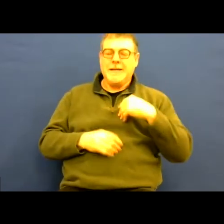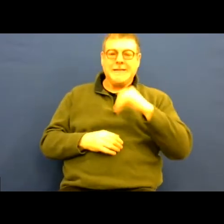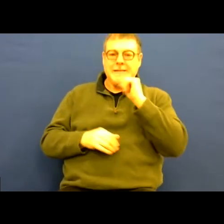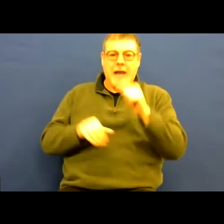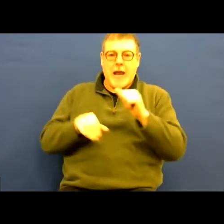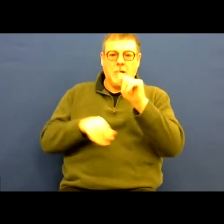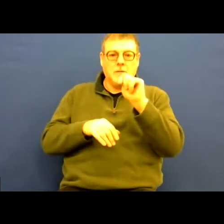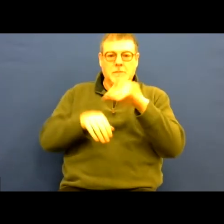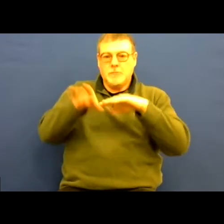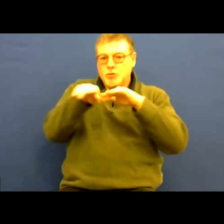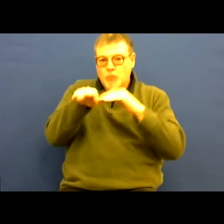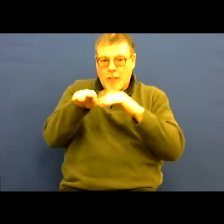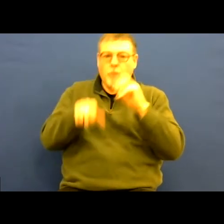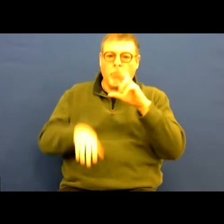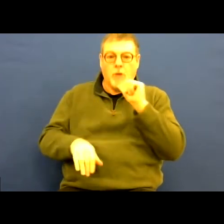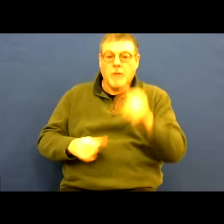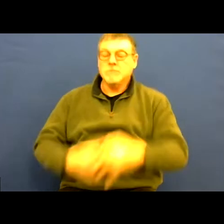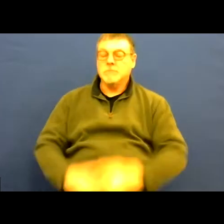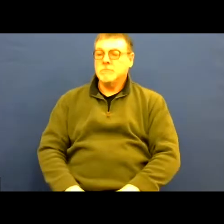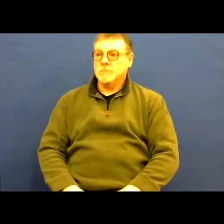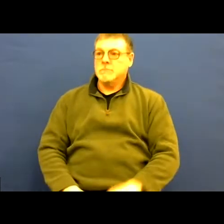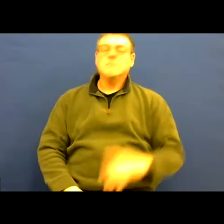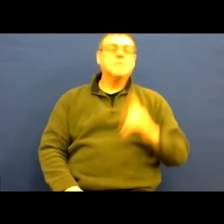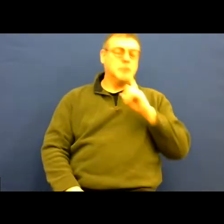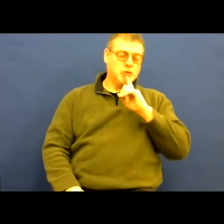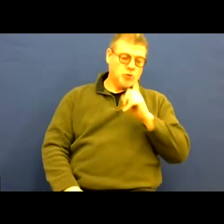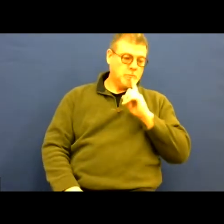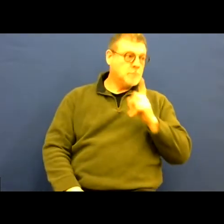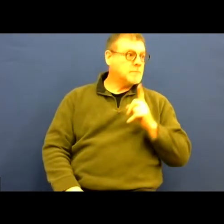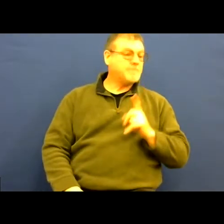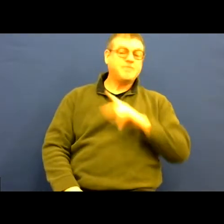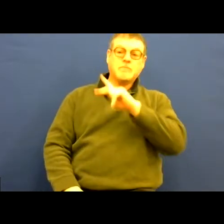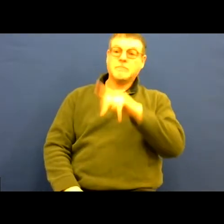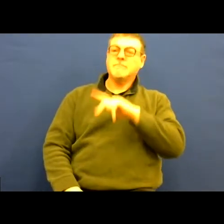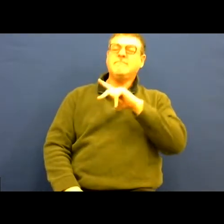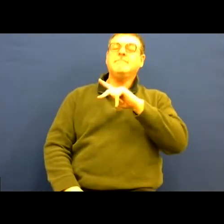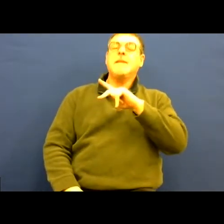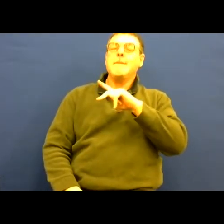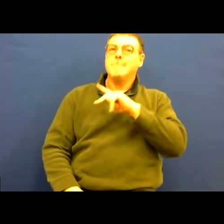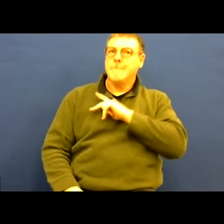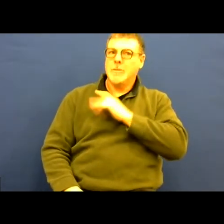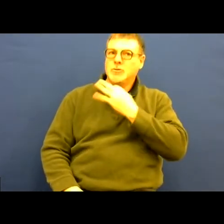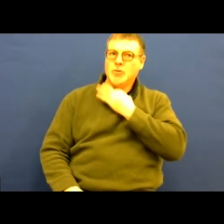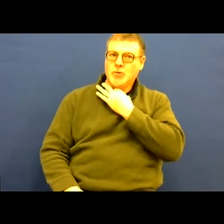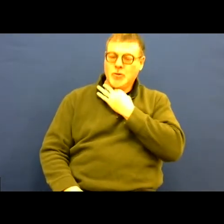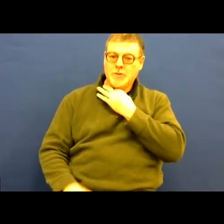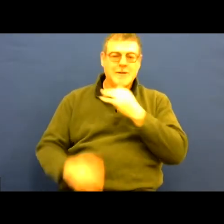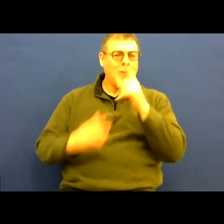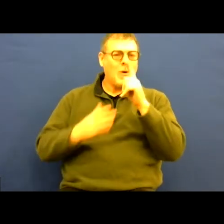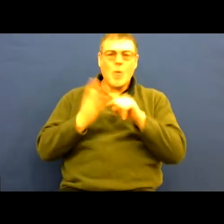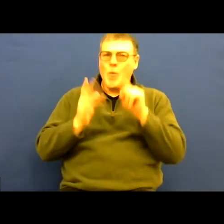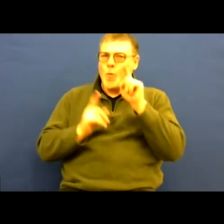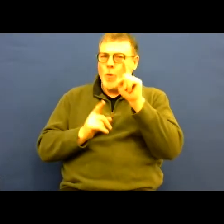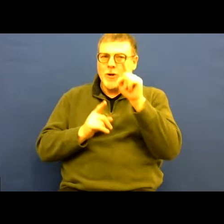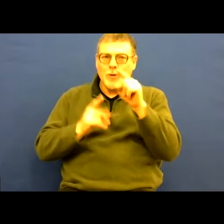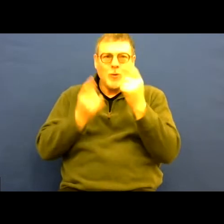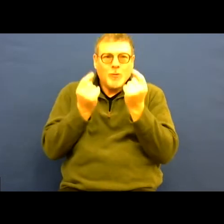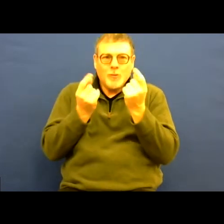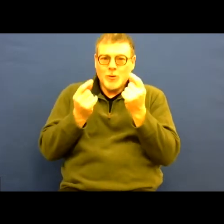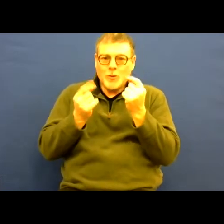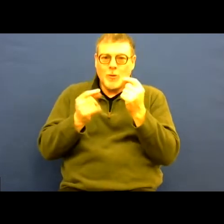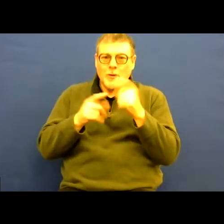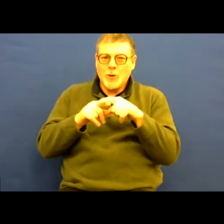or something like that. So Sure. So, all right, out of personal curiosity, what do you do as